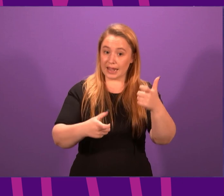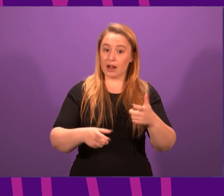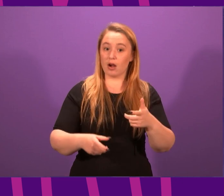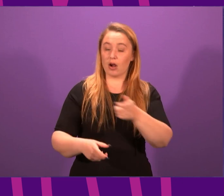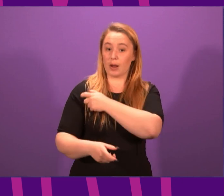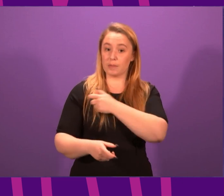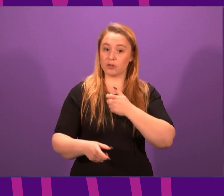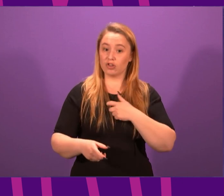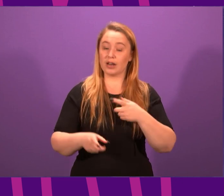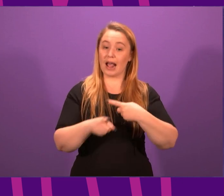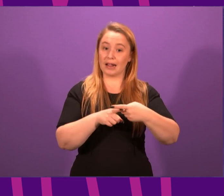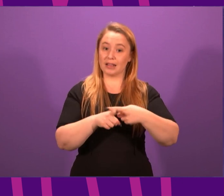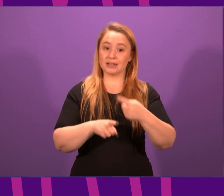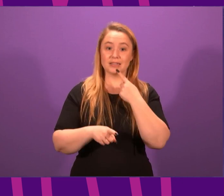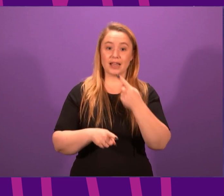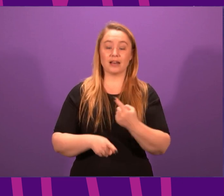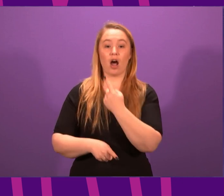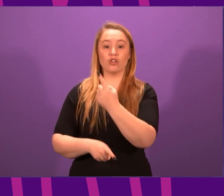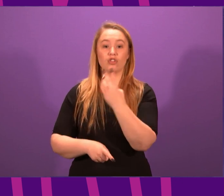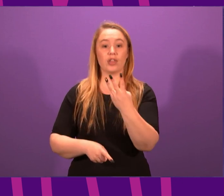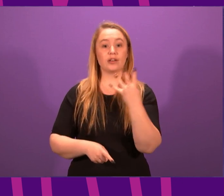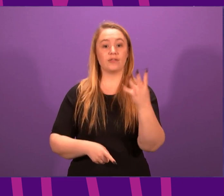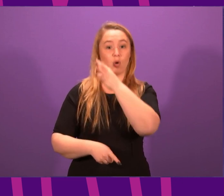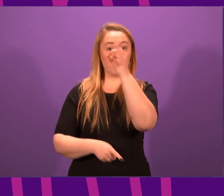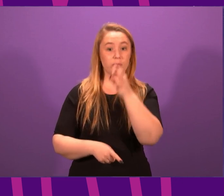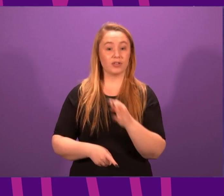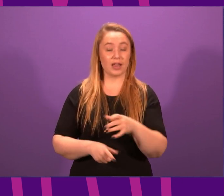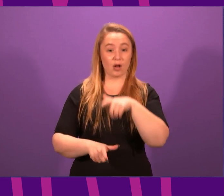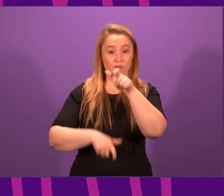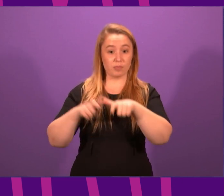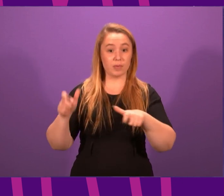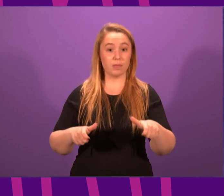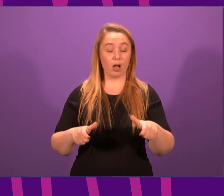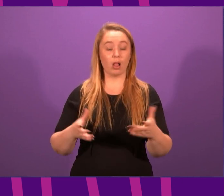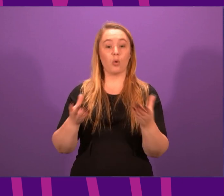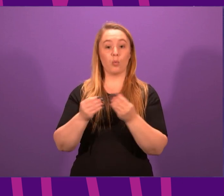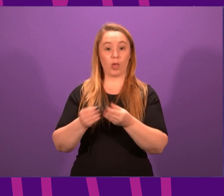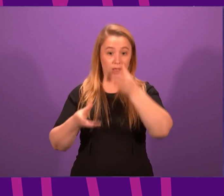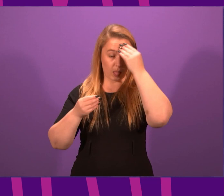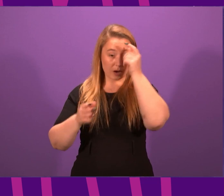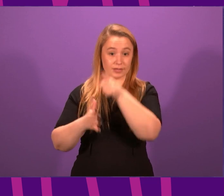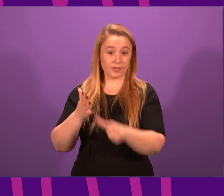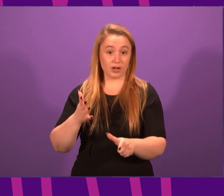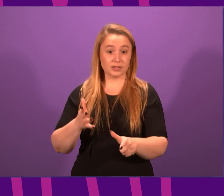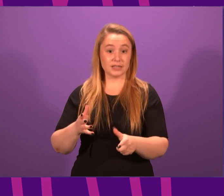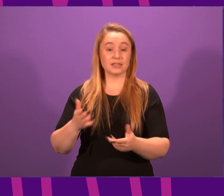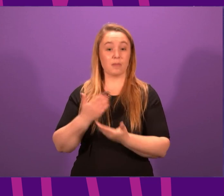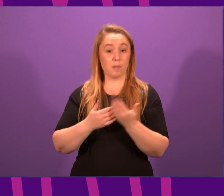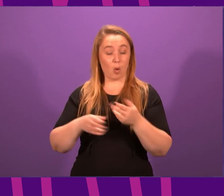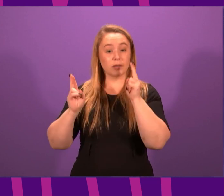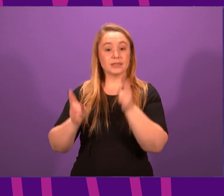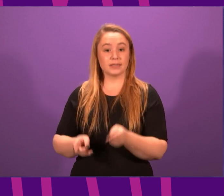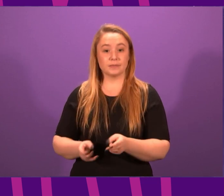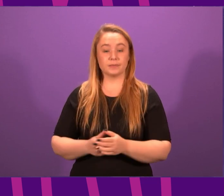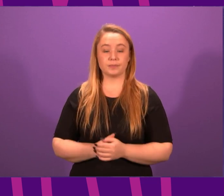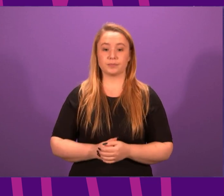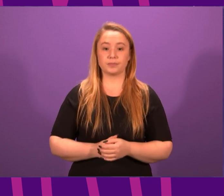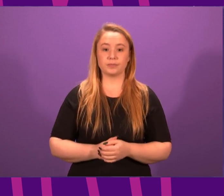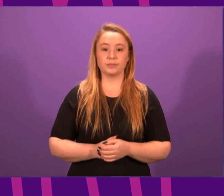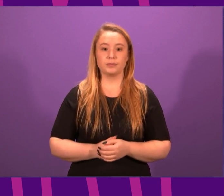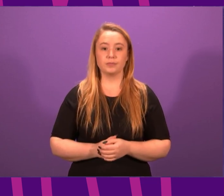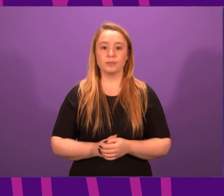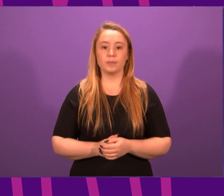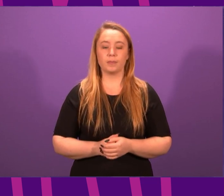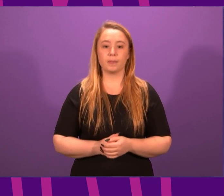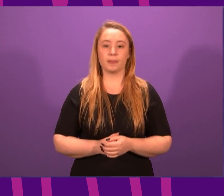reported a 134% increase in the deaths of people with a learning disability during the height of the pandemic.